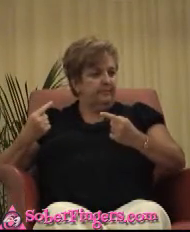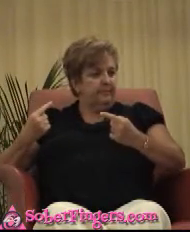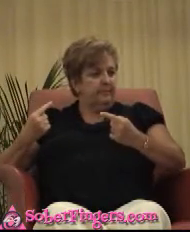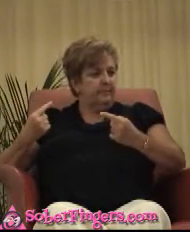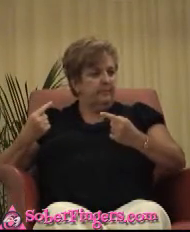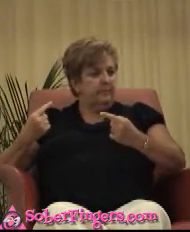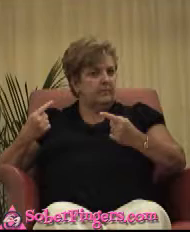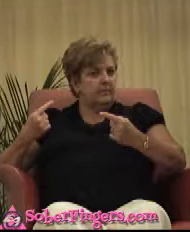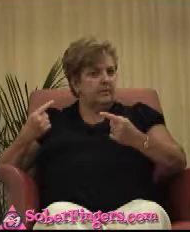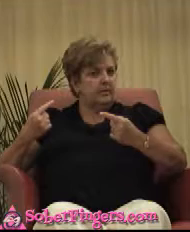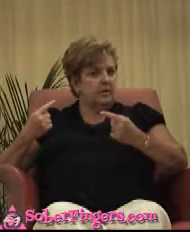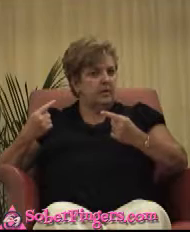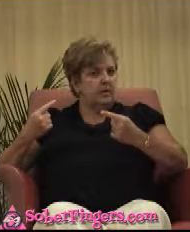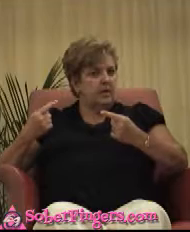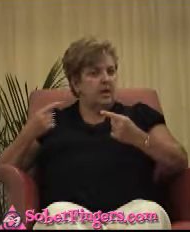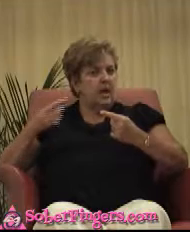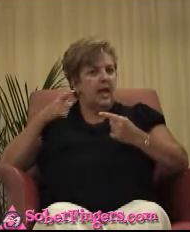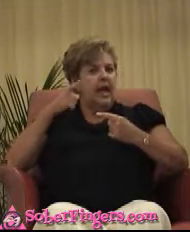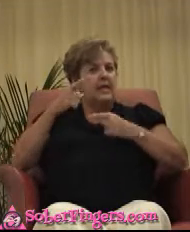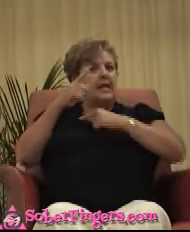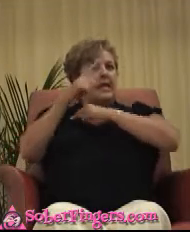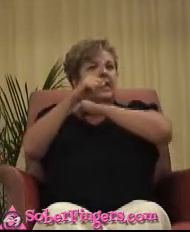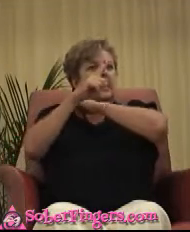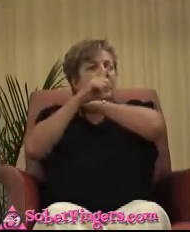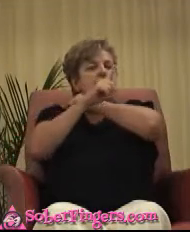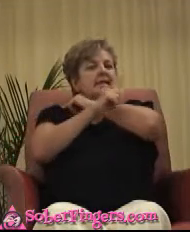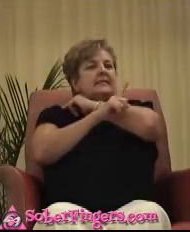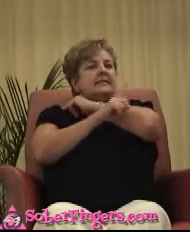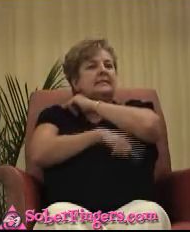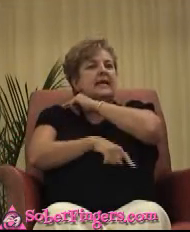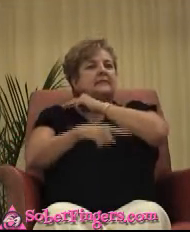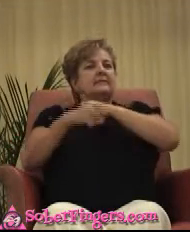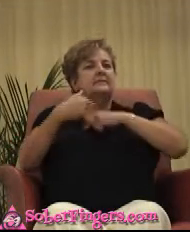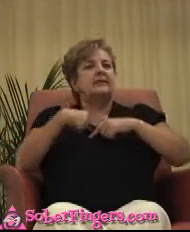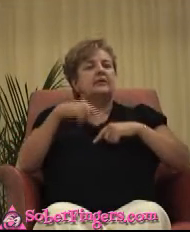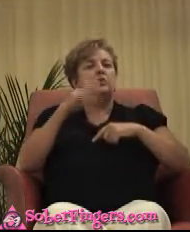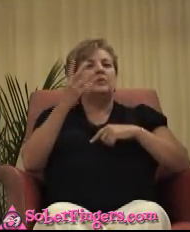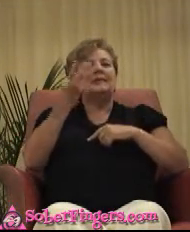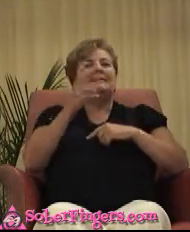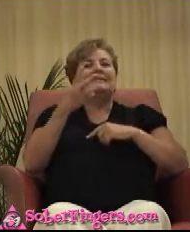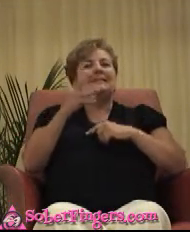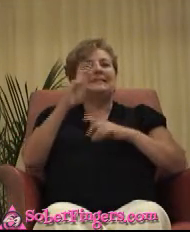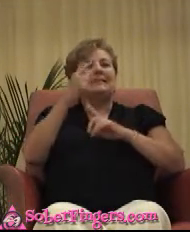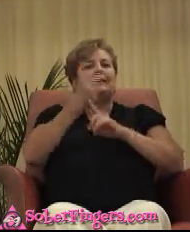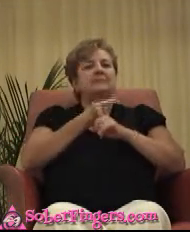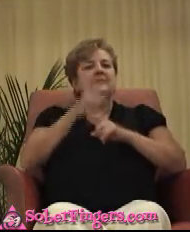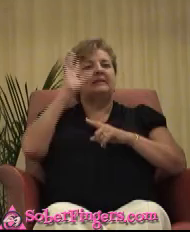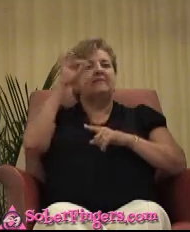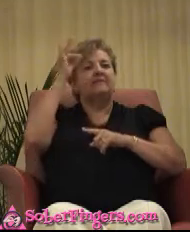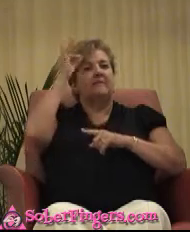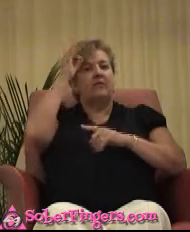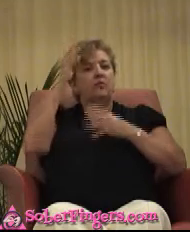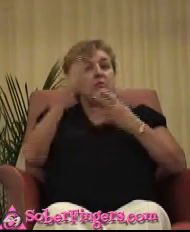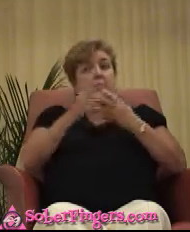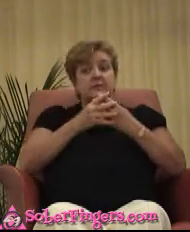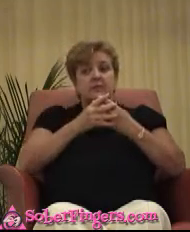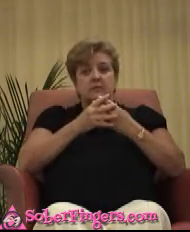dismay, he sentenced me to 16 months in federal prison. It blew everybody away. Now, I wasn't